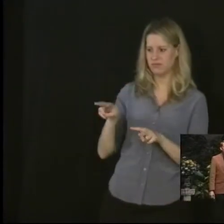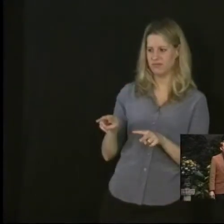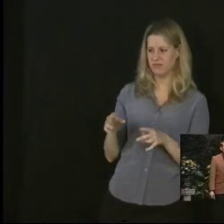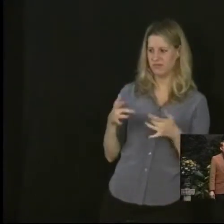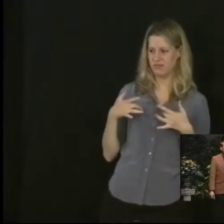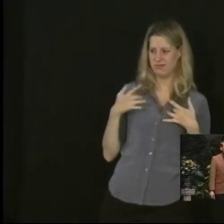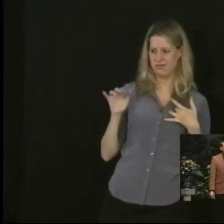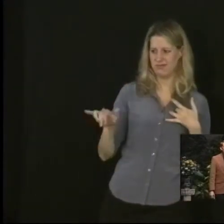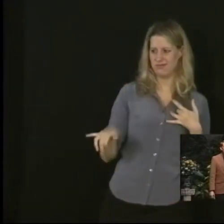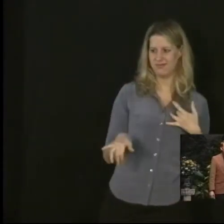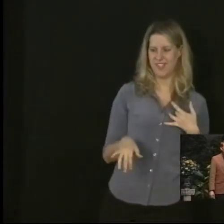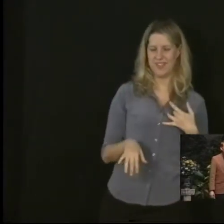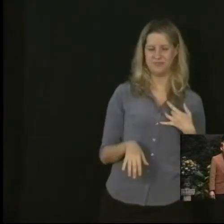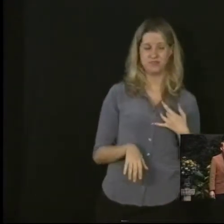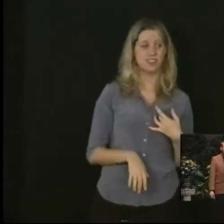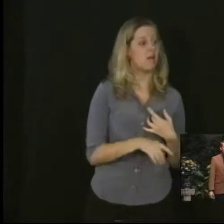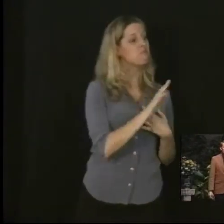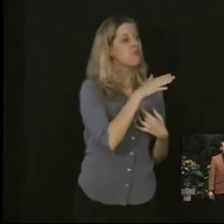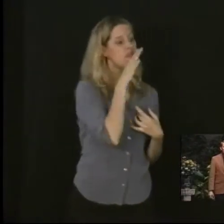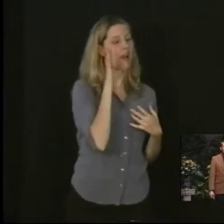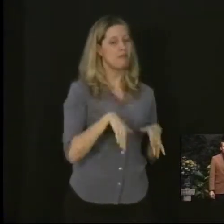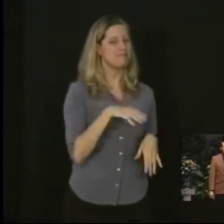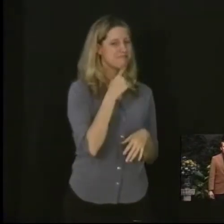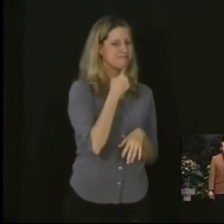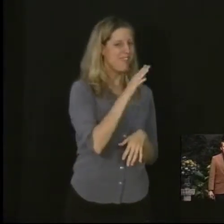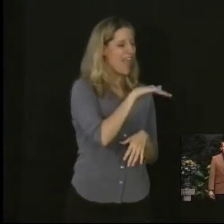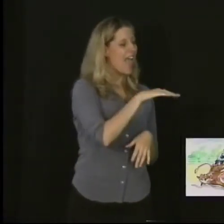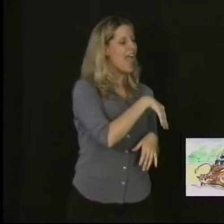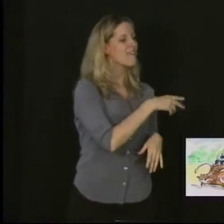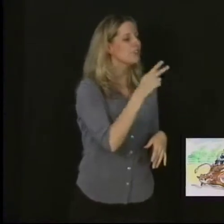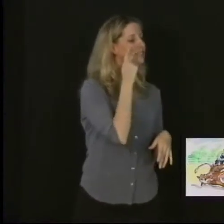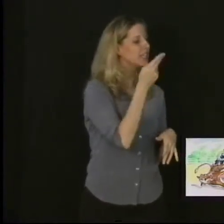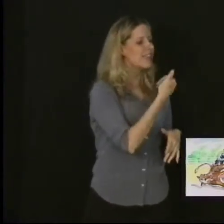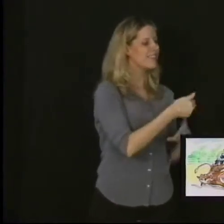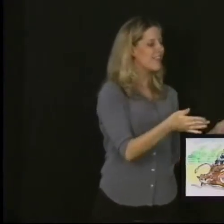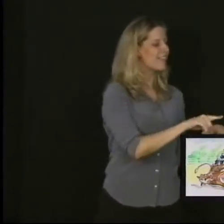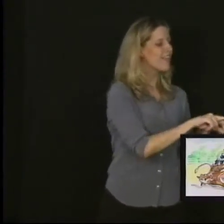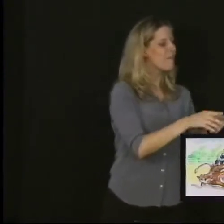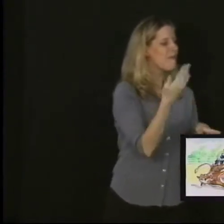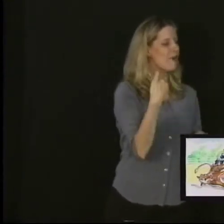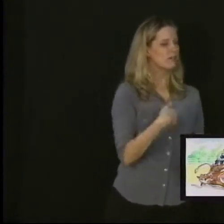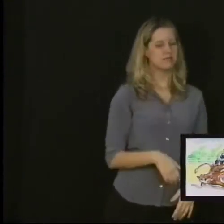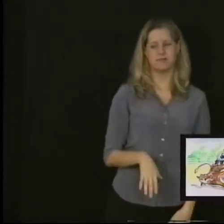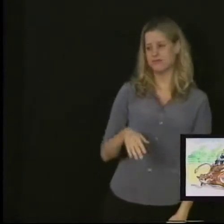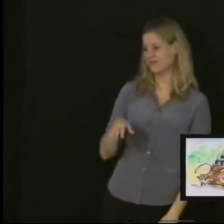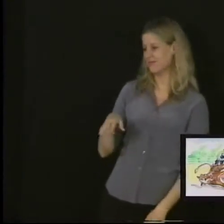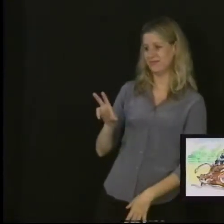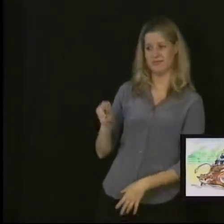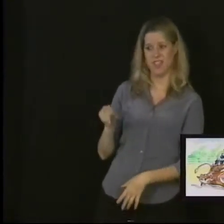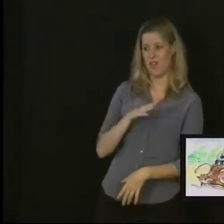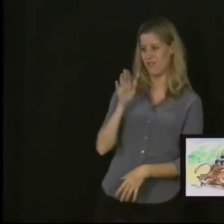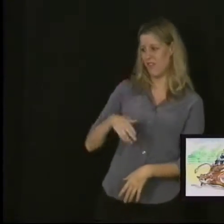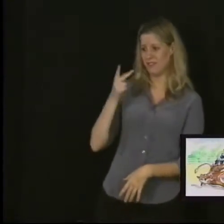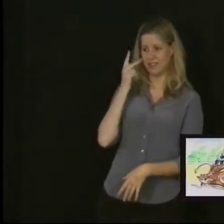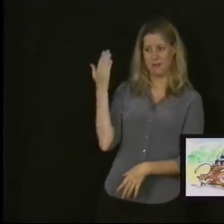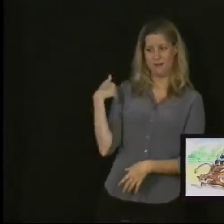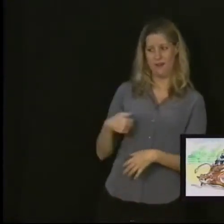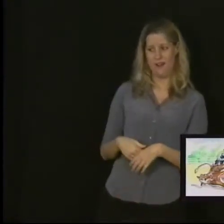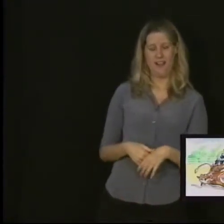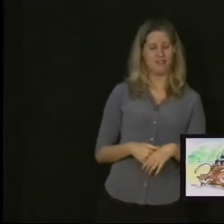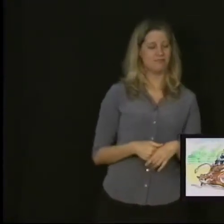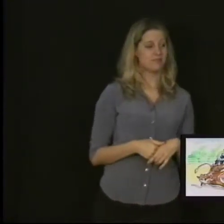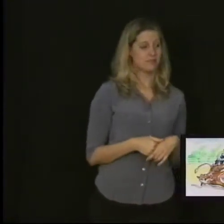And the farmer said, "Hey, you ever seen anything like this before?" The city fella said, "No, sir, I ain't never seen nothing like this." The